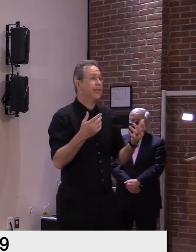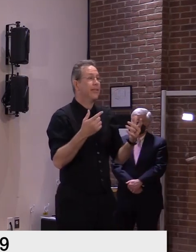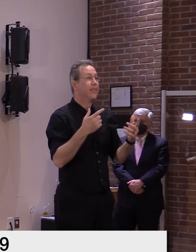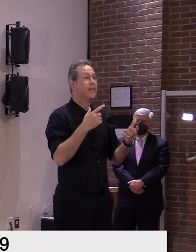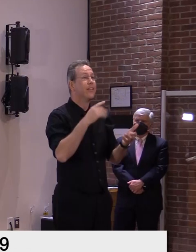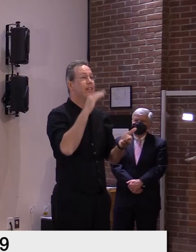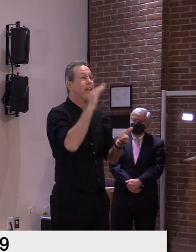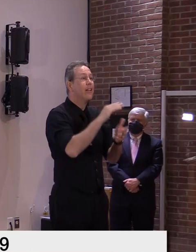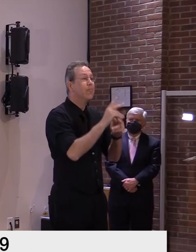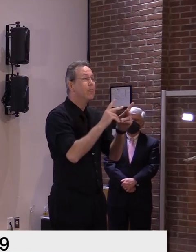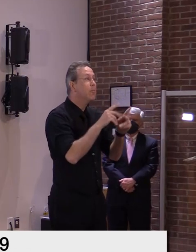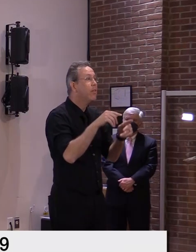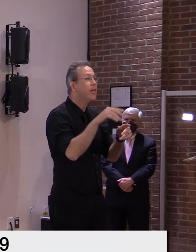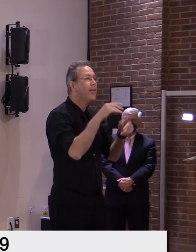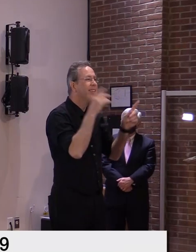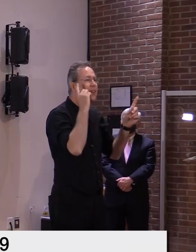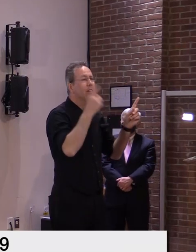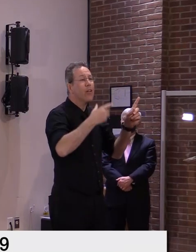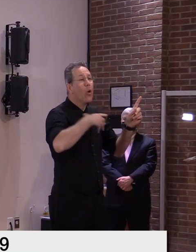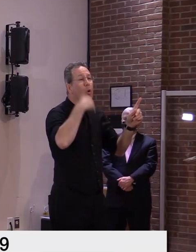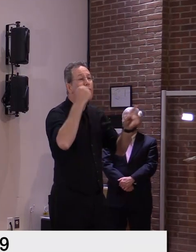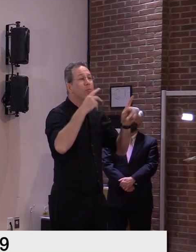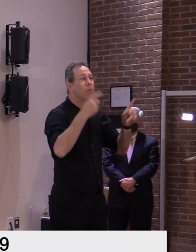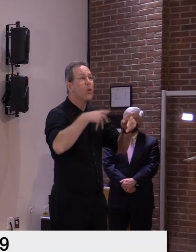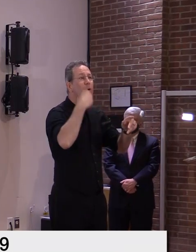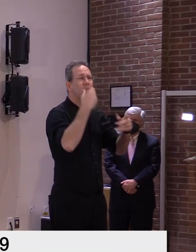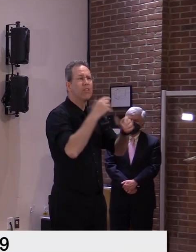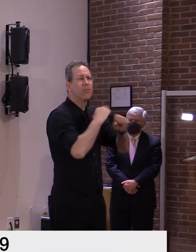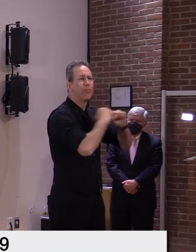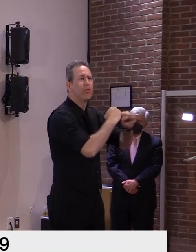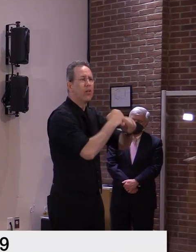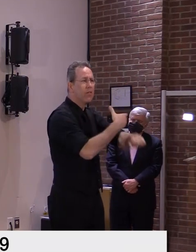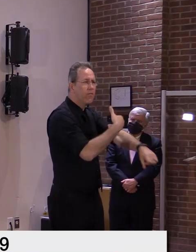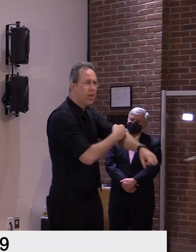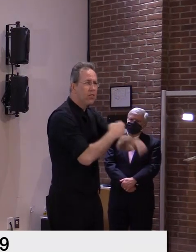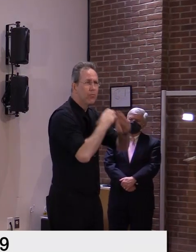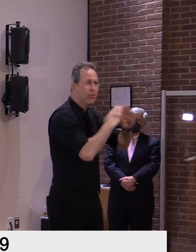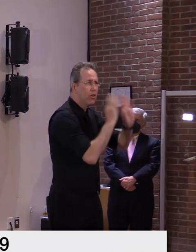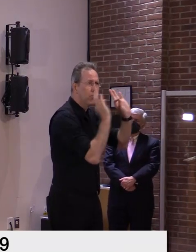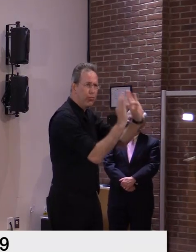to become infected because they become vaccinated, and